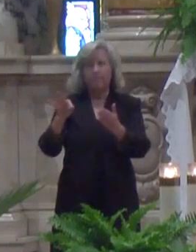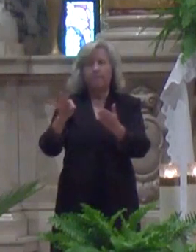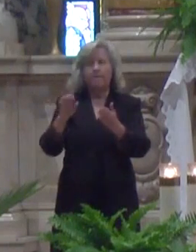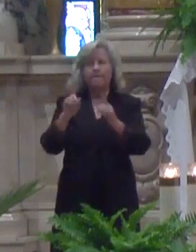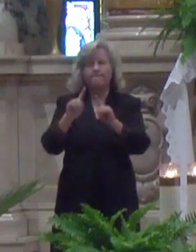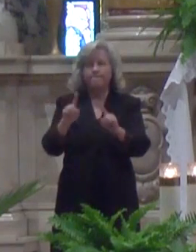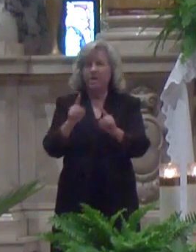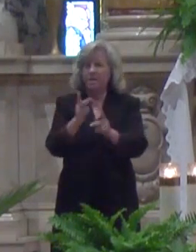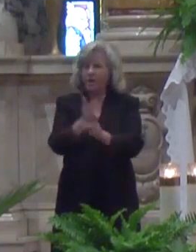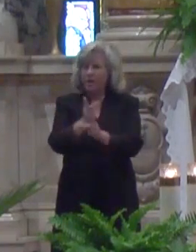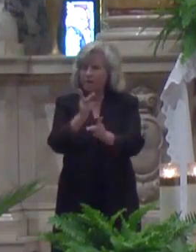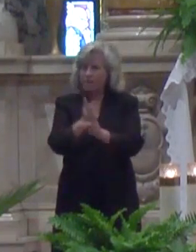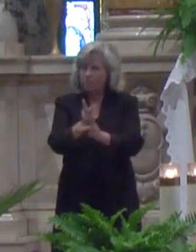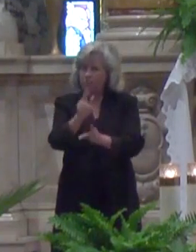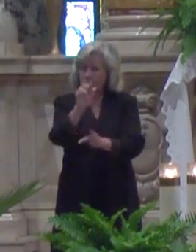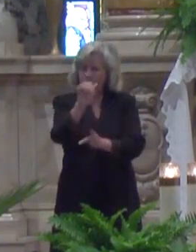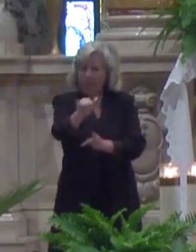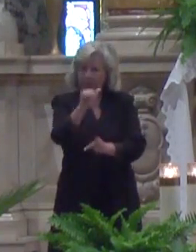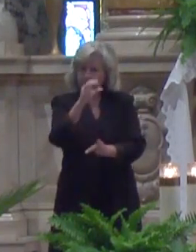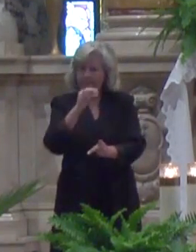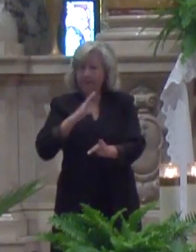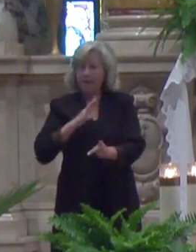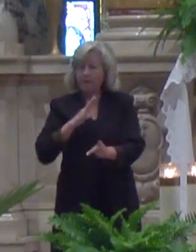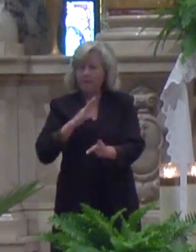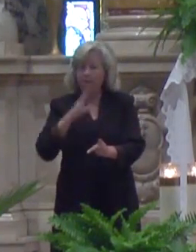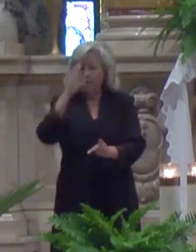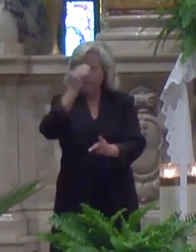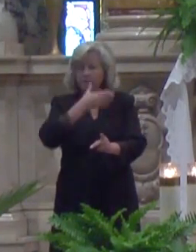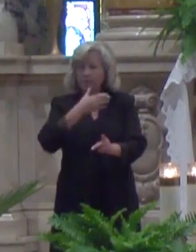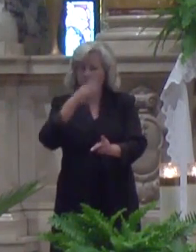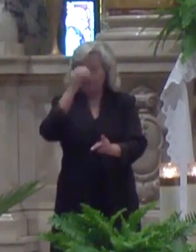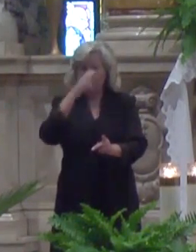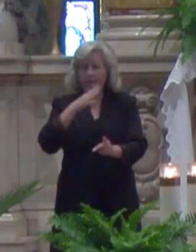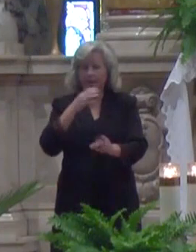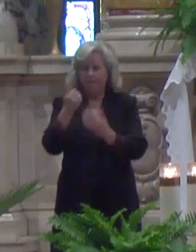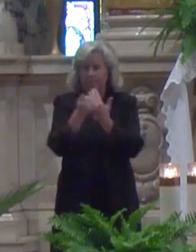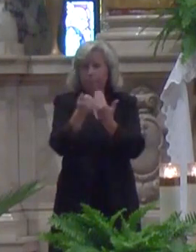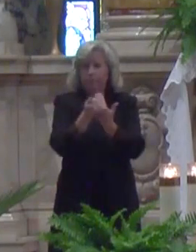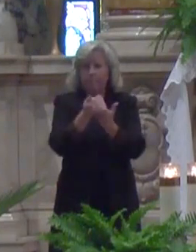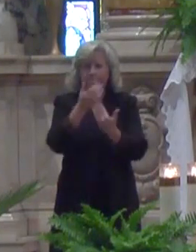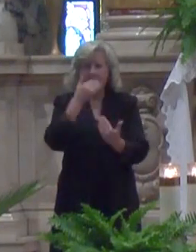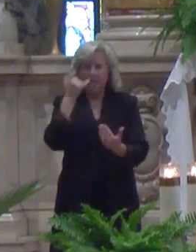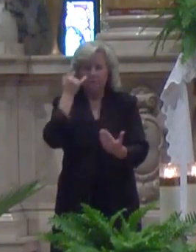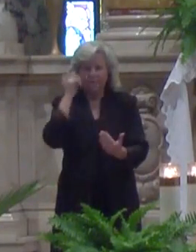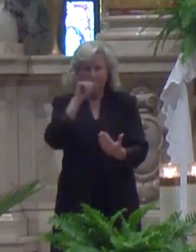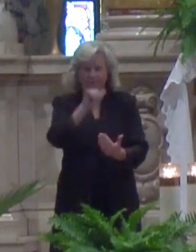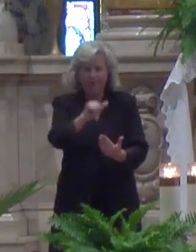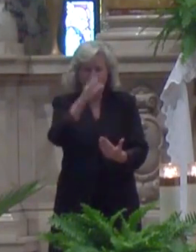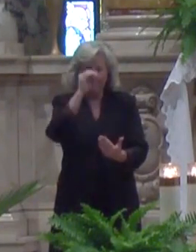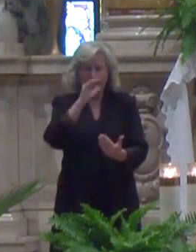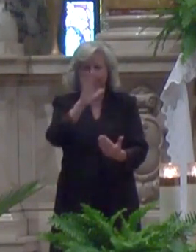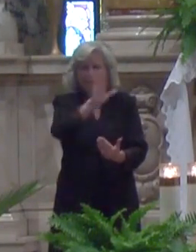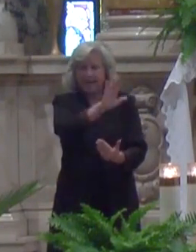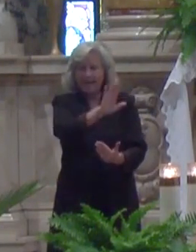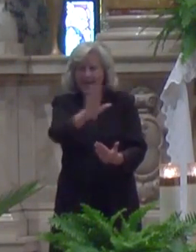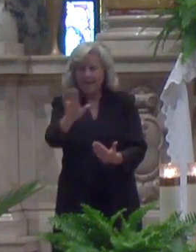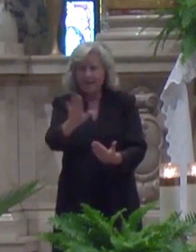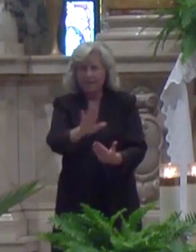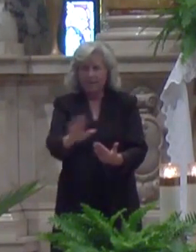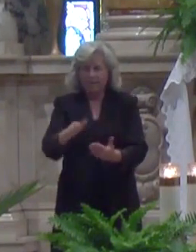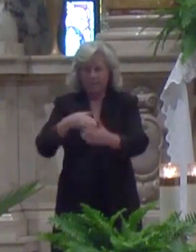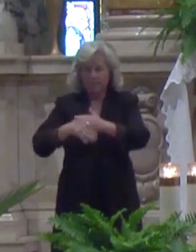but woe to that man by whom the Son of Man is betrayed. It would be better for that man if he had never been